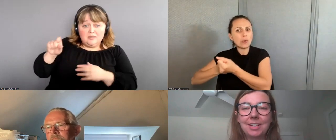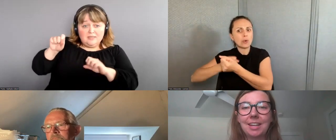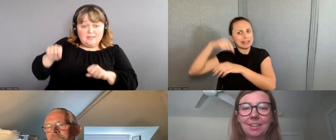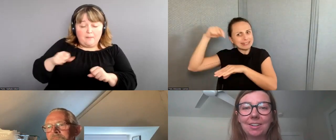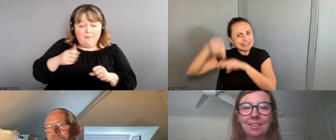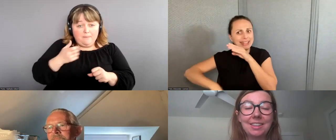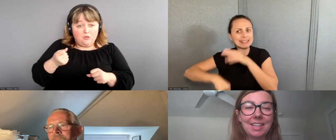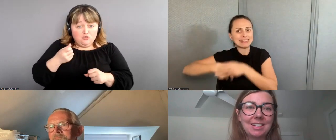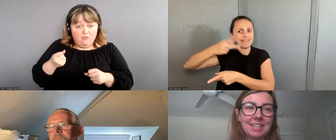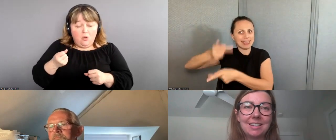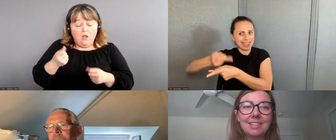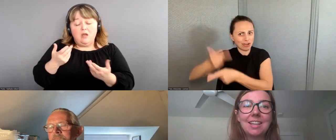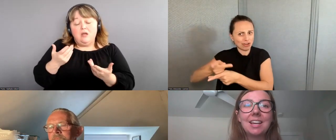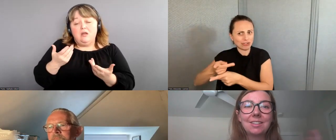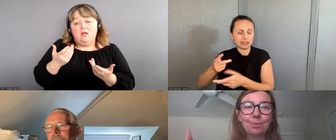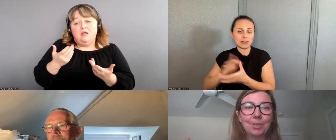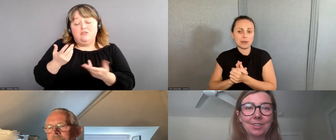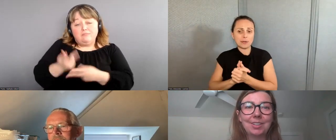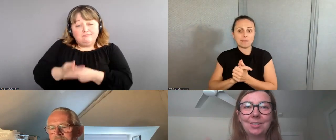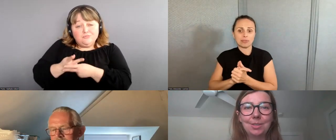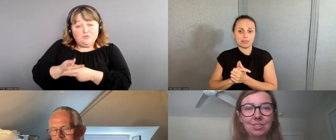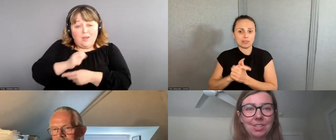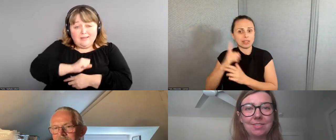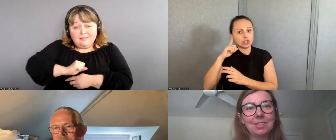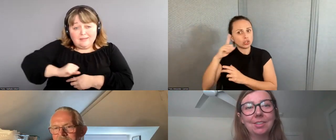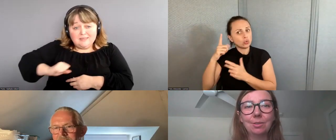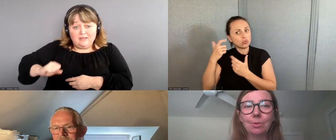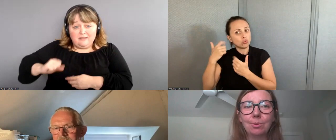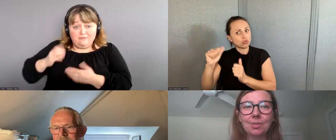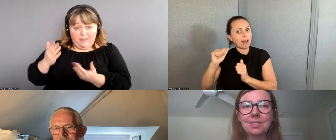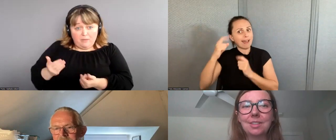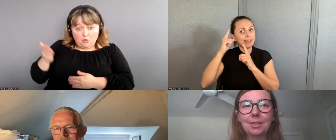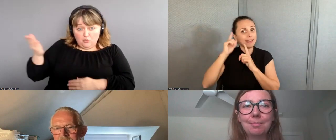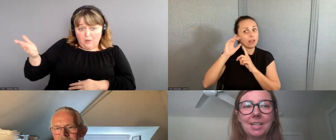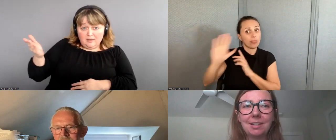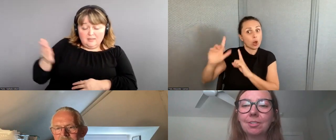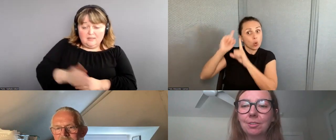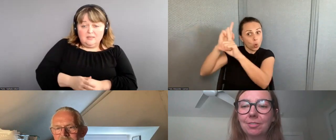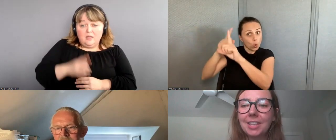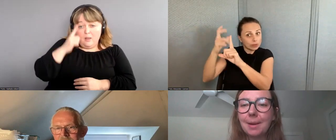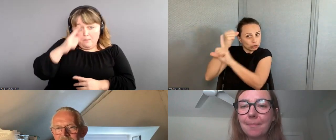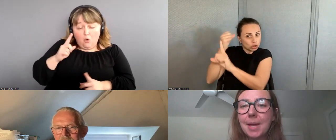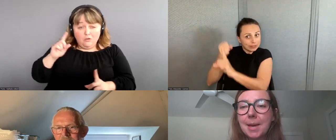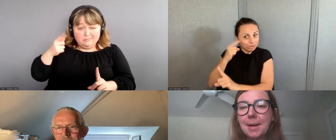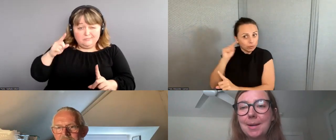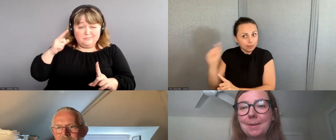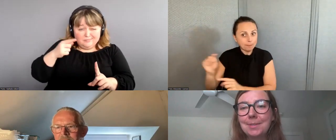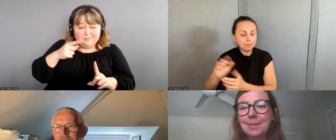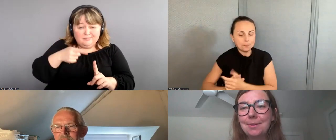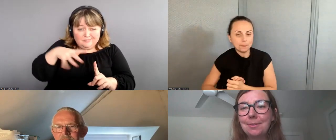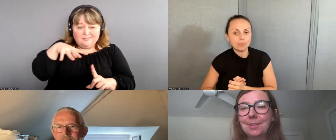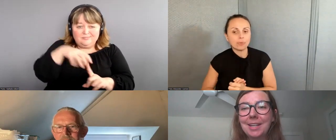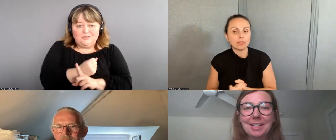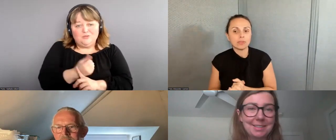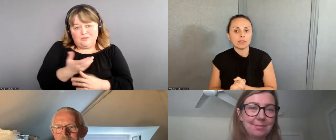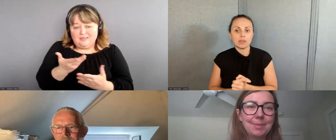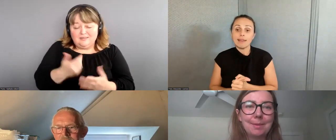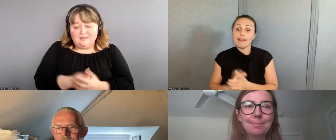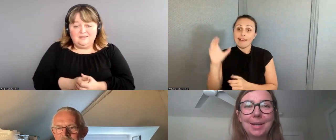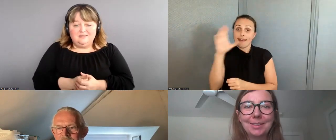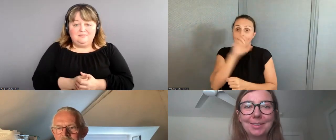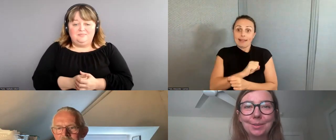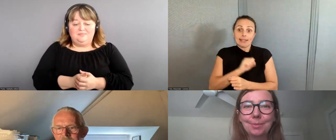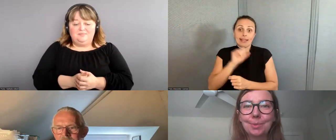intensive care that they need to work on to achieve certain goals that are meaningful for them. So I guess from